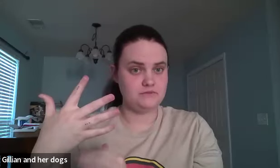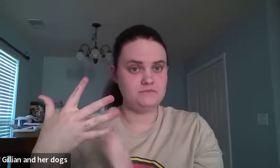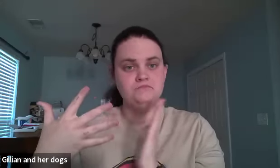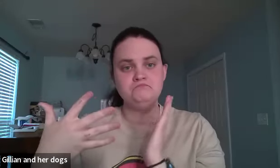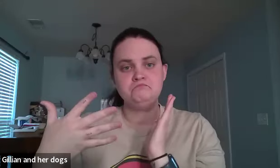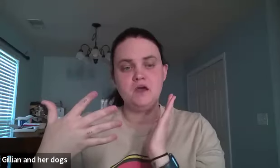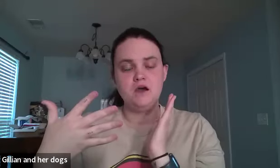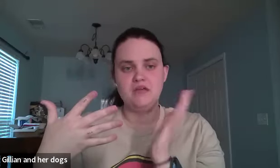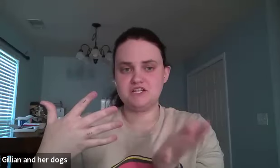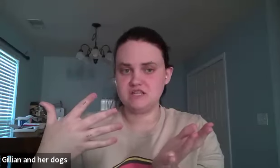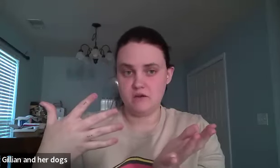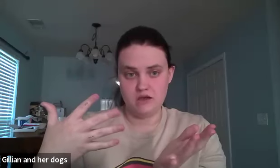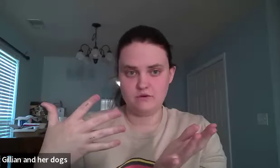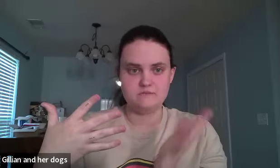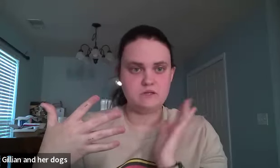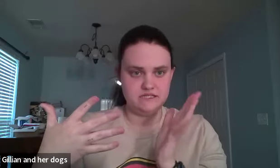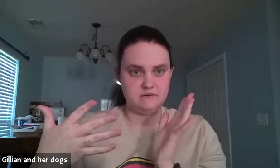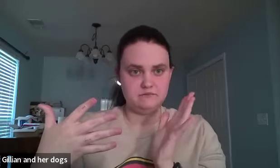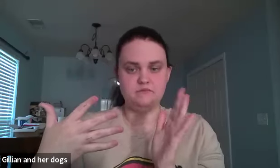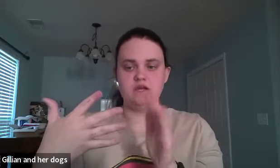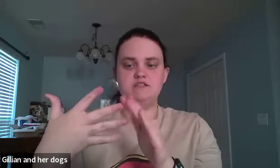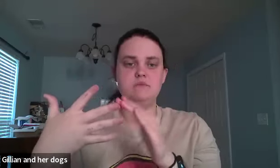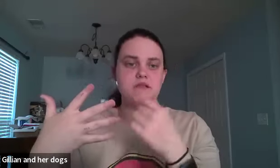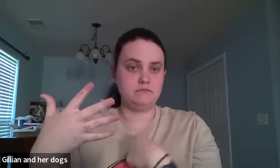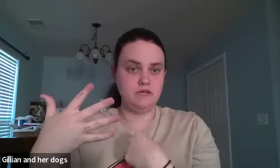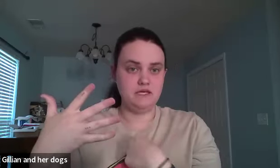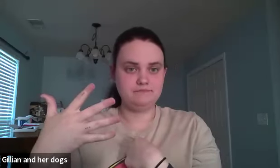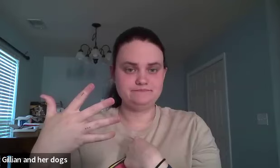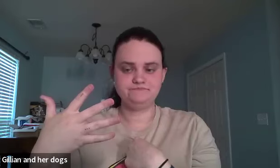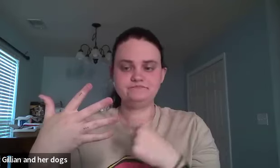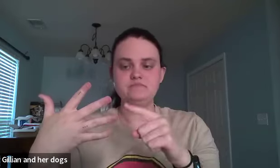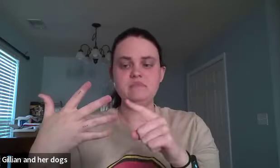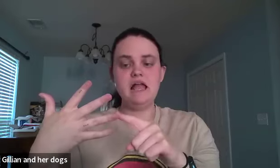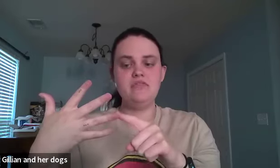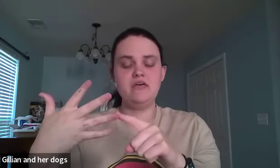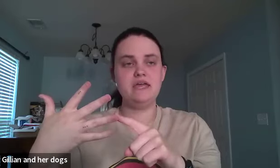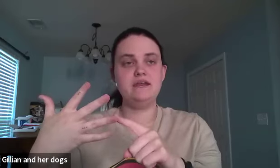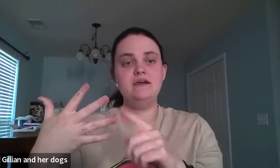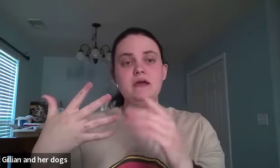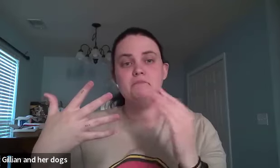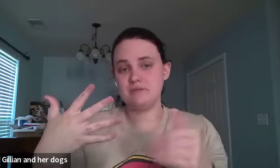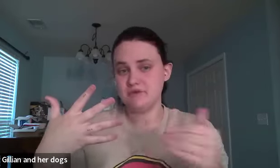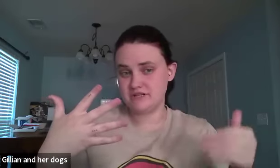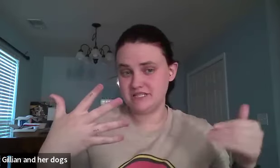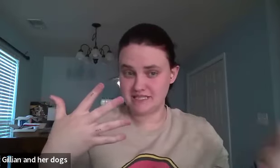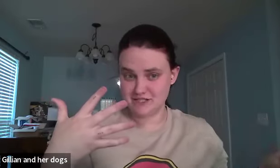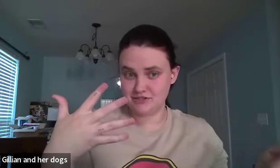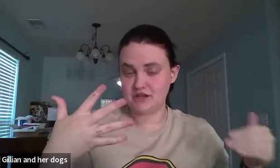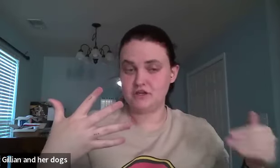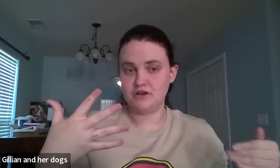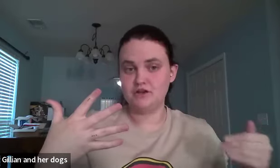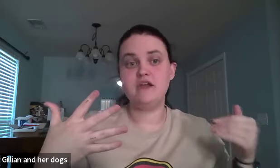order. That's just how I've always placed them. Okay. So I'd be like me. And then my brother and sister that are younger, they